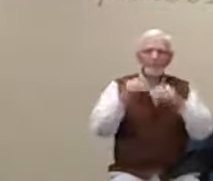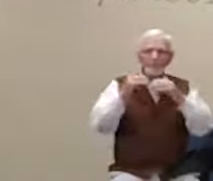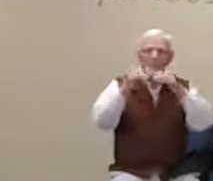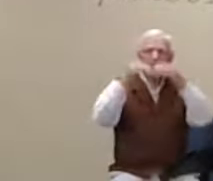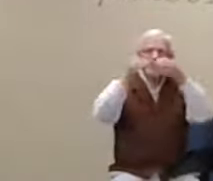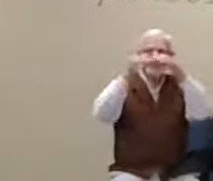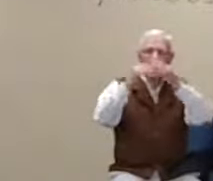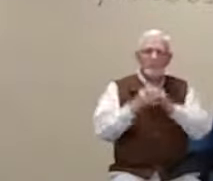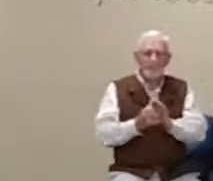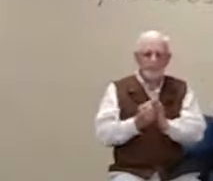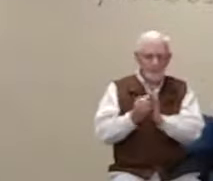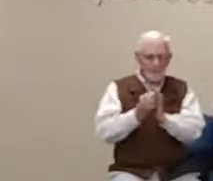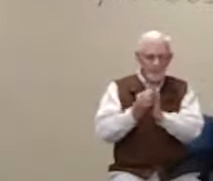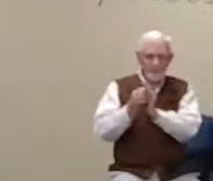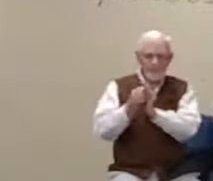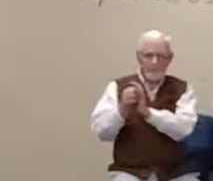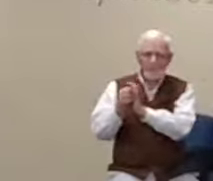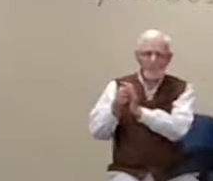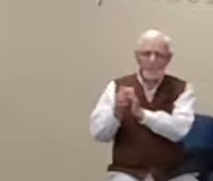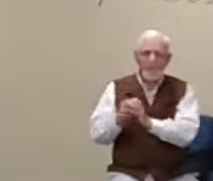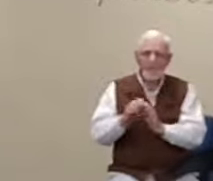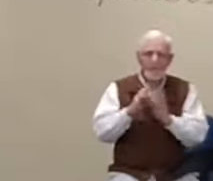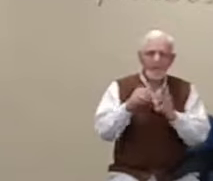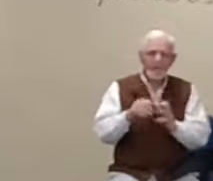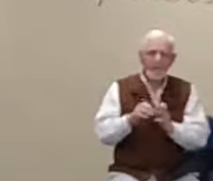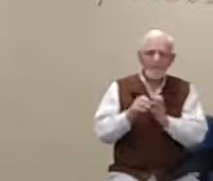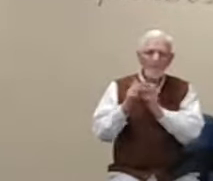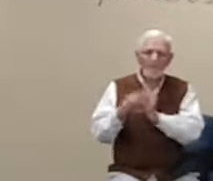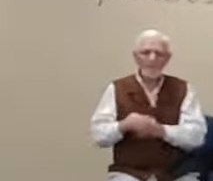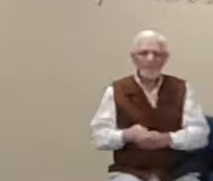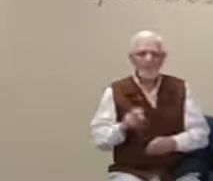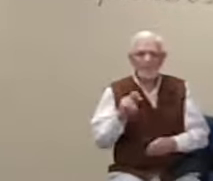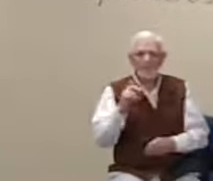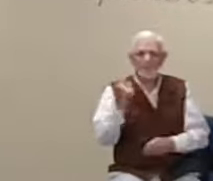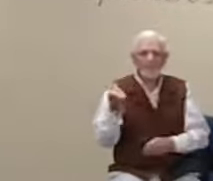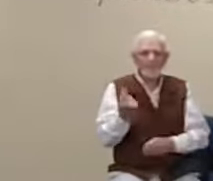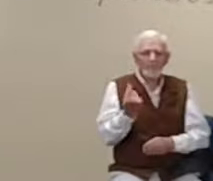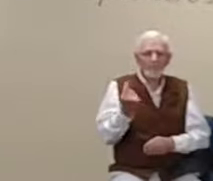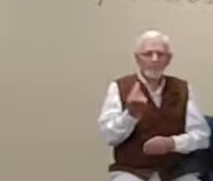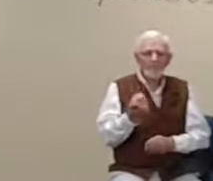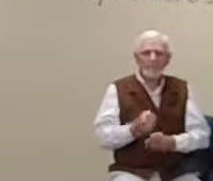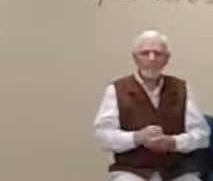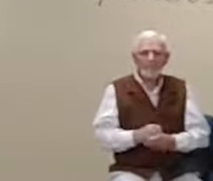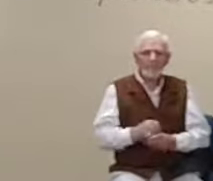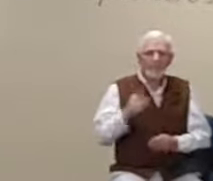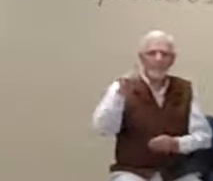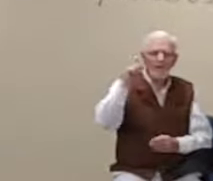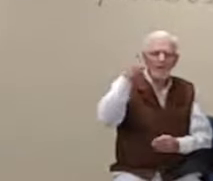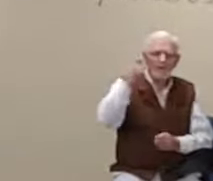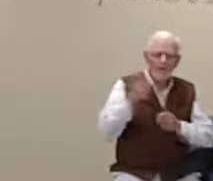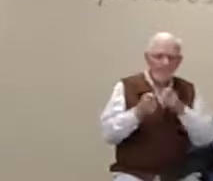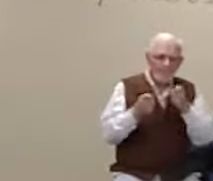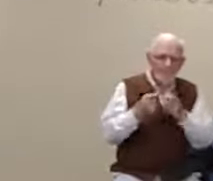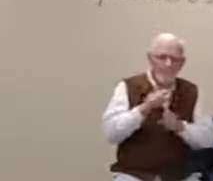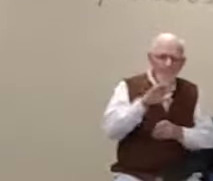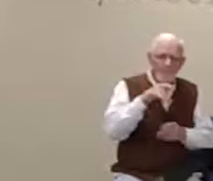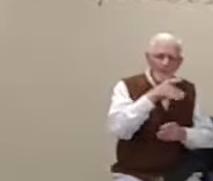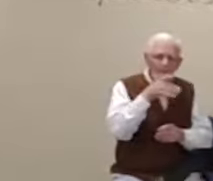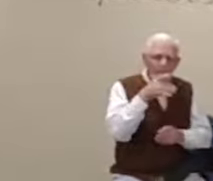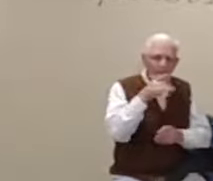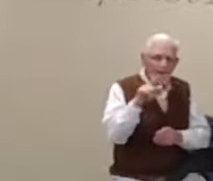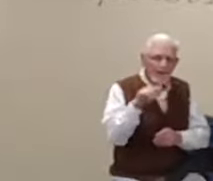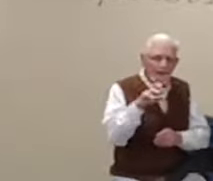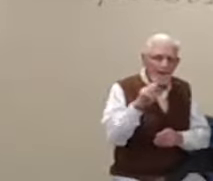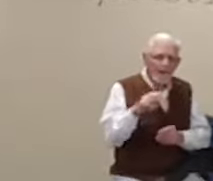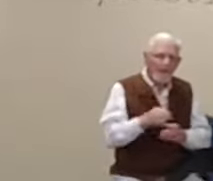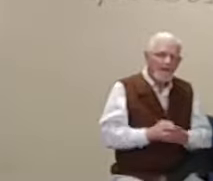to house and field to field. Nobody can be alone. I mean, literally, the government controls all the farmland.